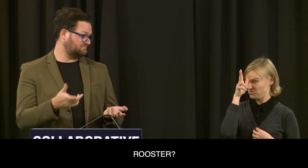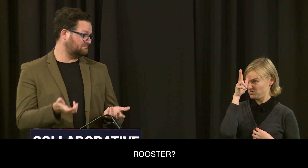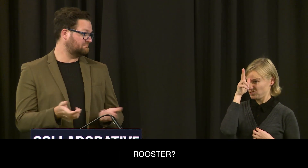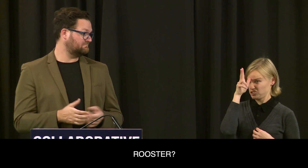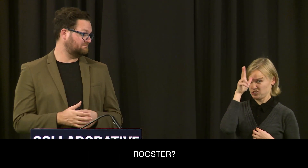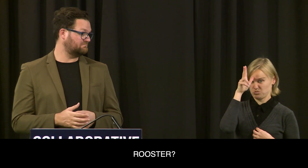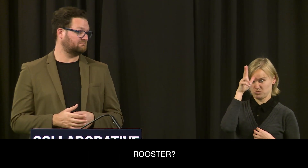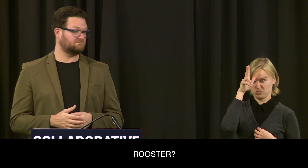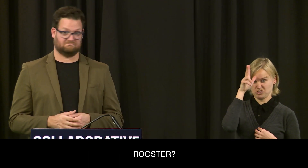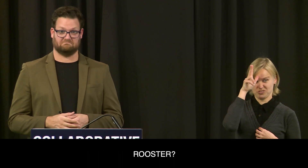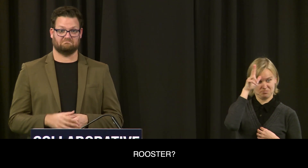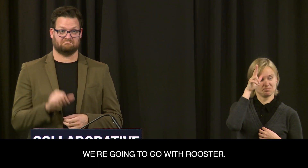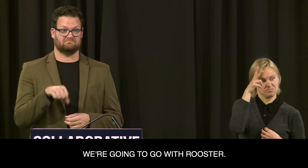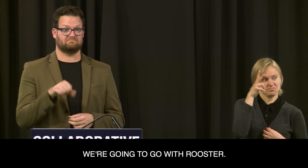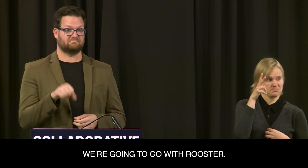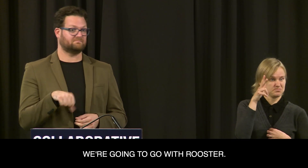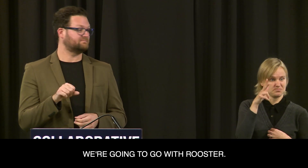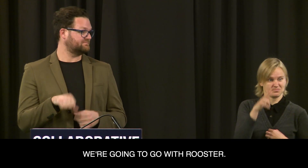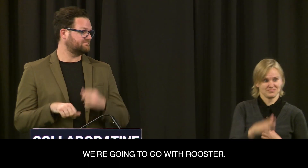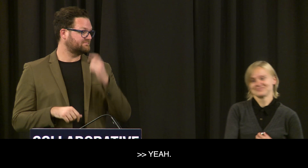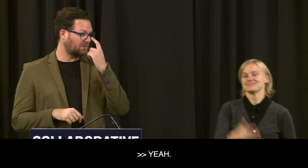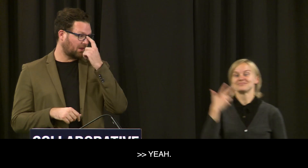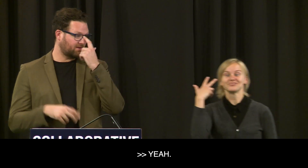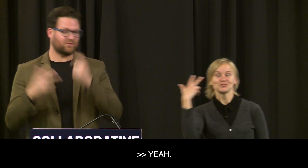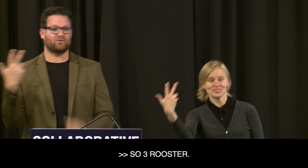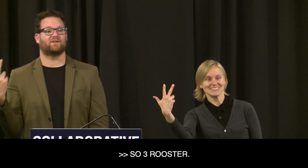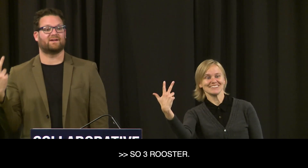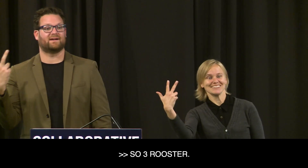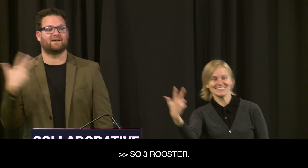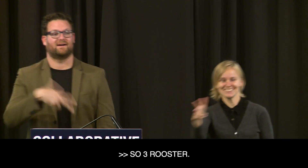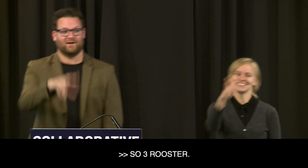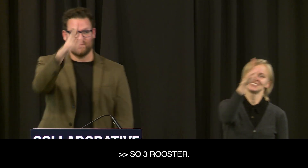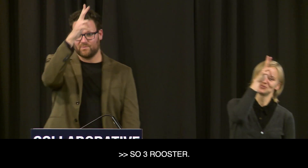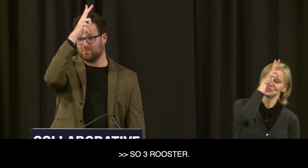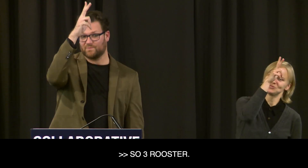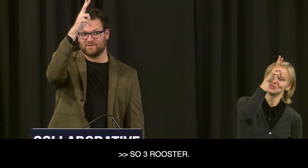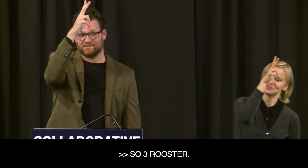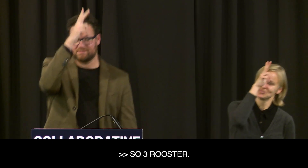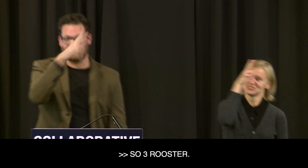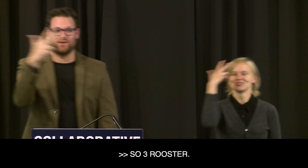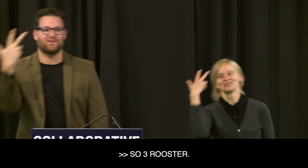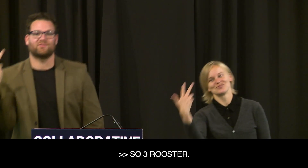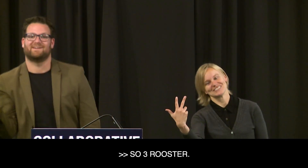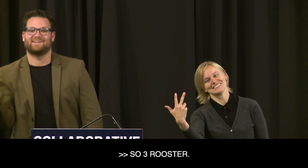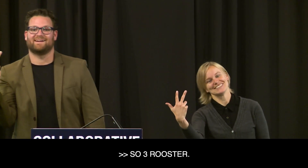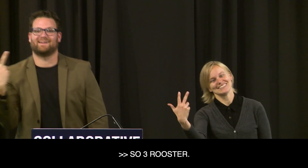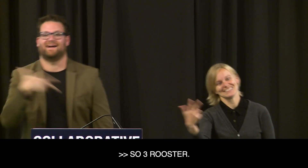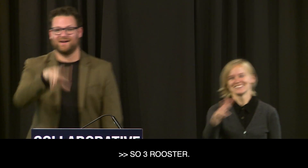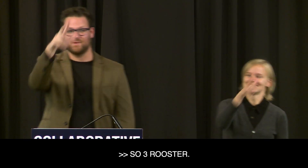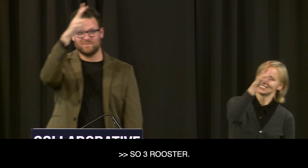Rooster? We're going to go with rooster? Okay. Yeah. So 3, rooster.